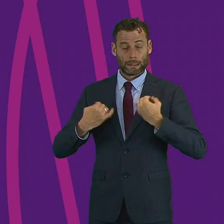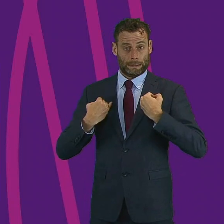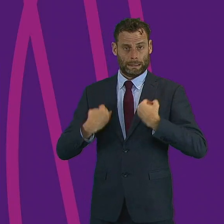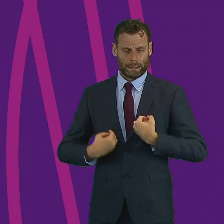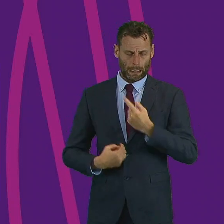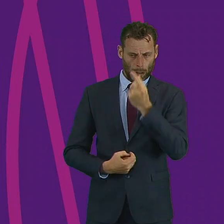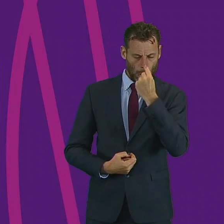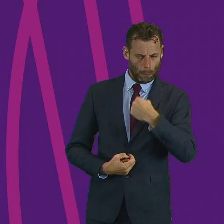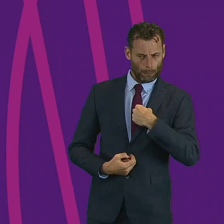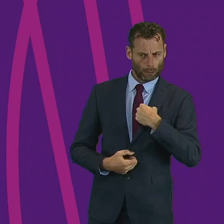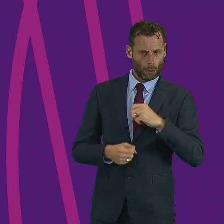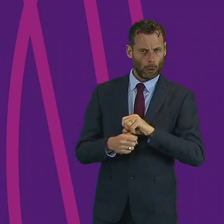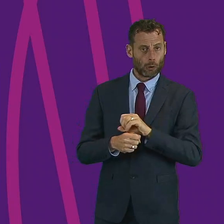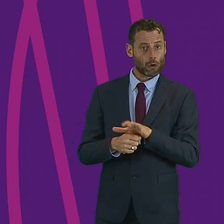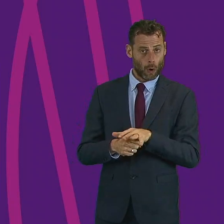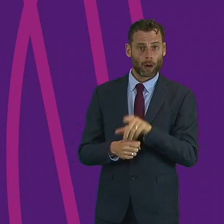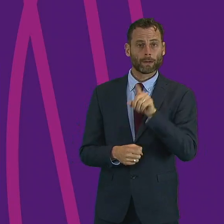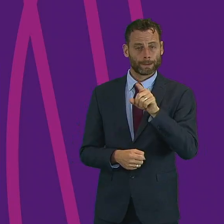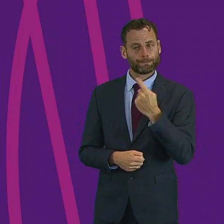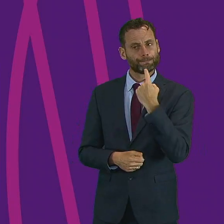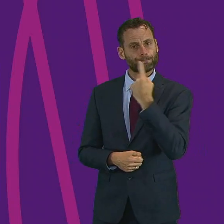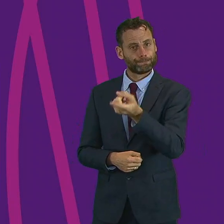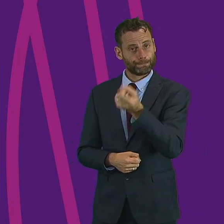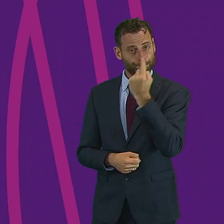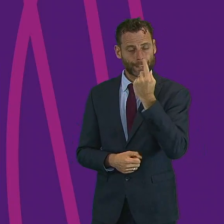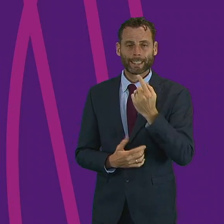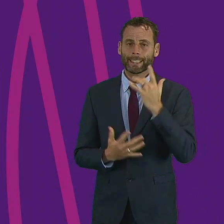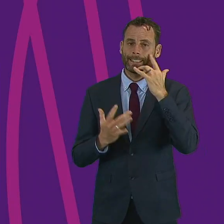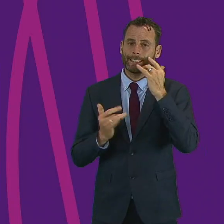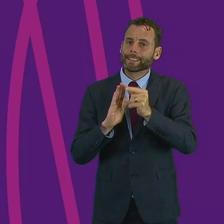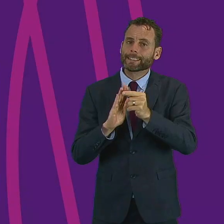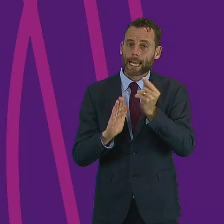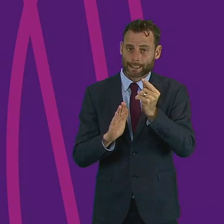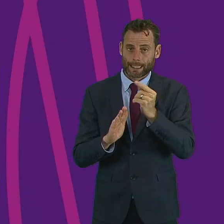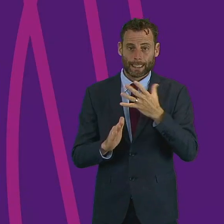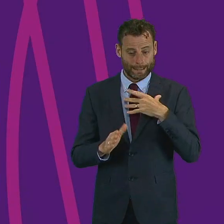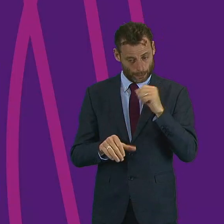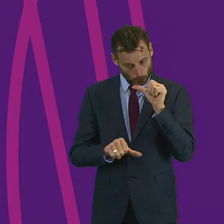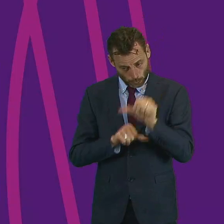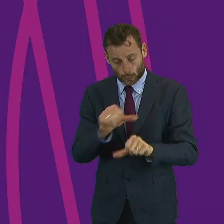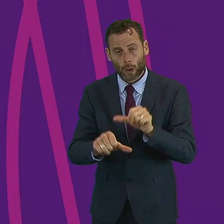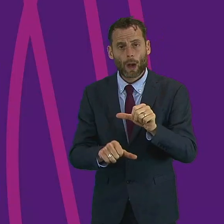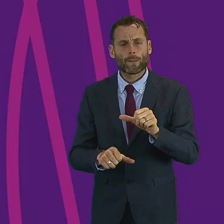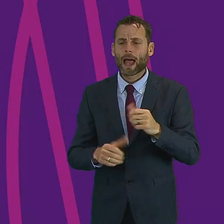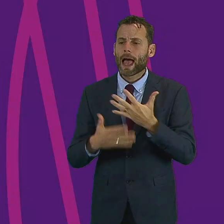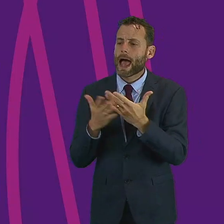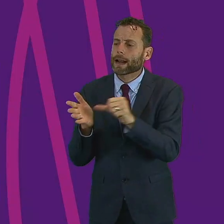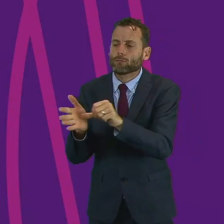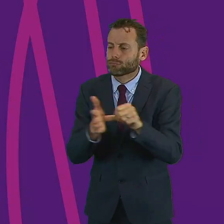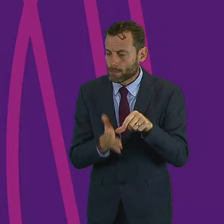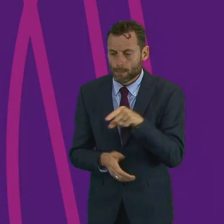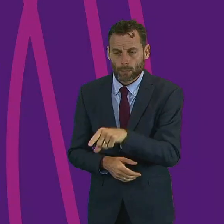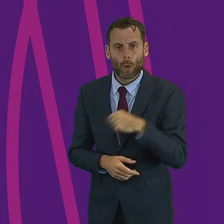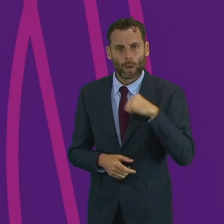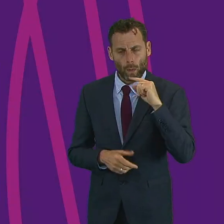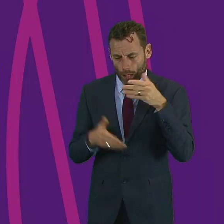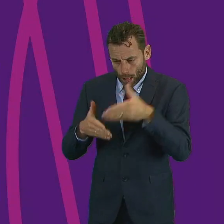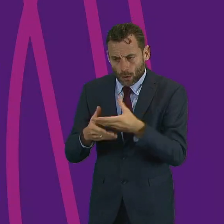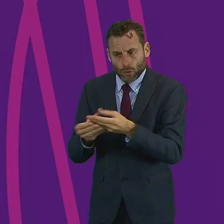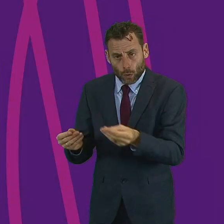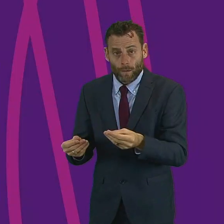laboratory system that we are working to address, and we are seeing improvements in that, but we have to see those improvements sustained. We will continue to